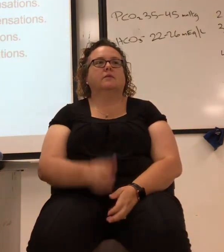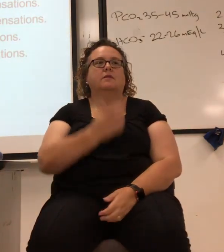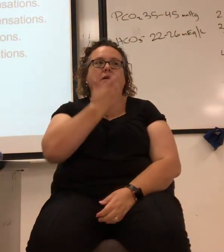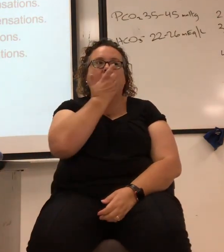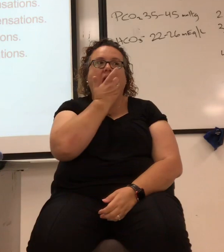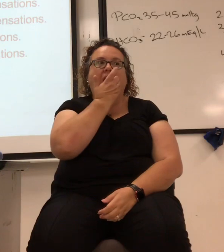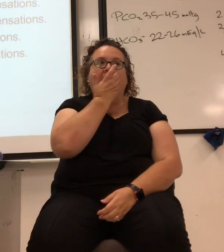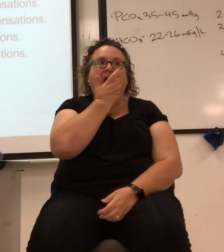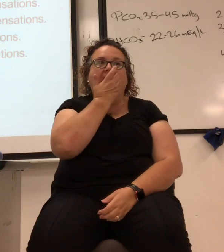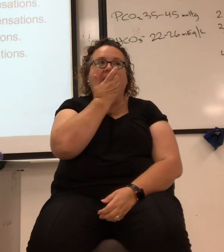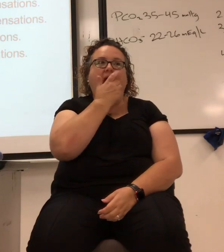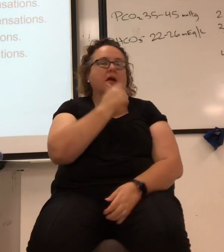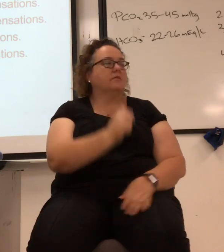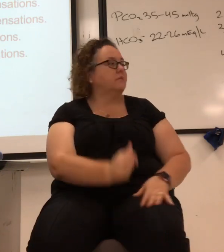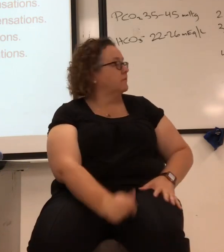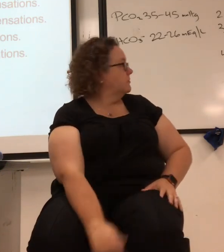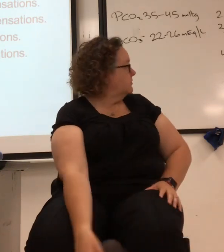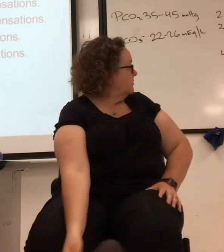25.